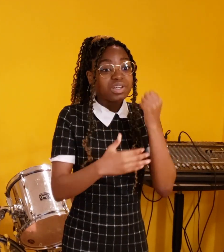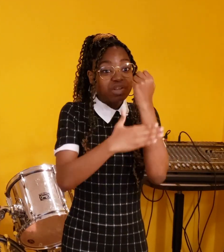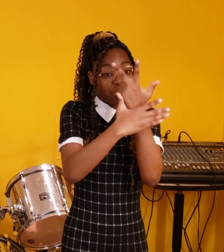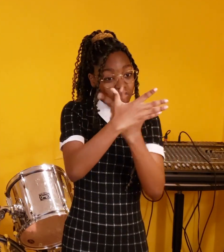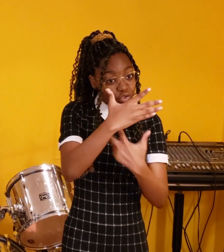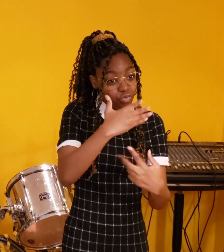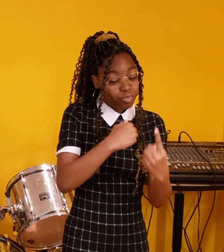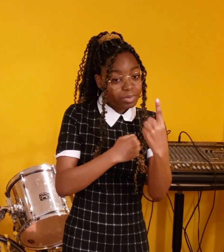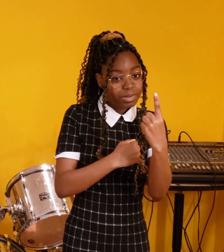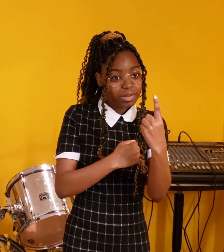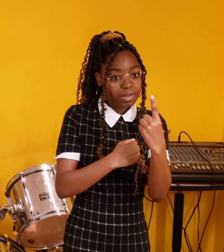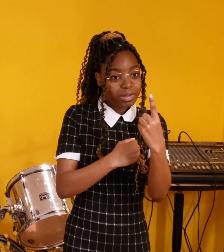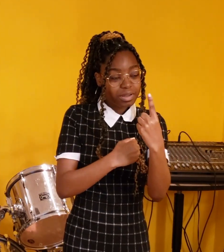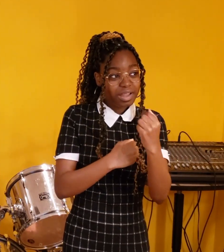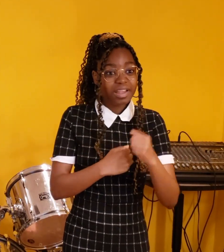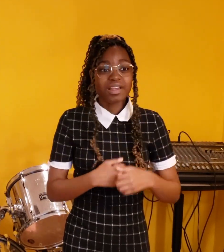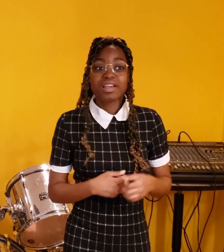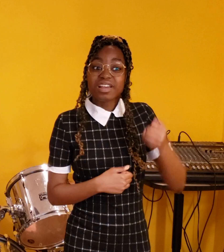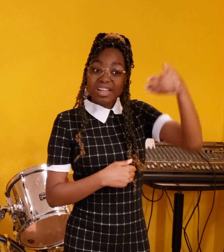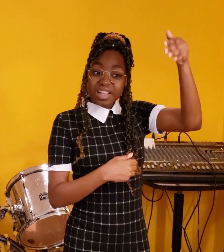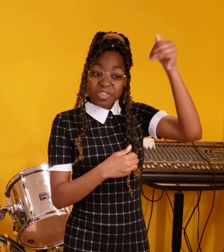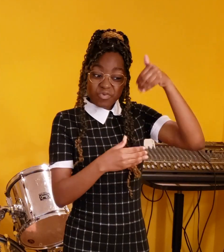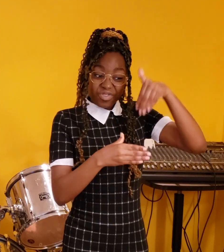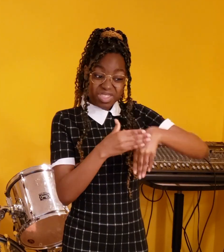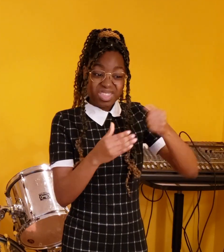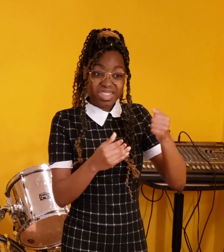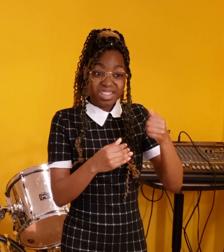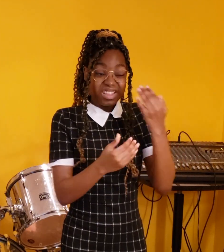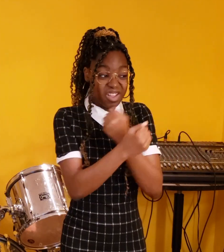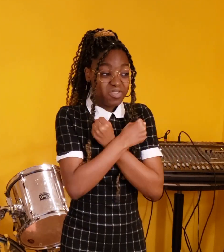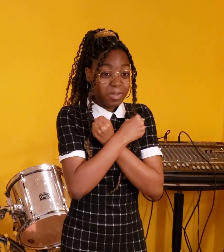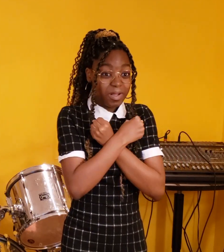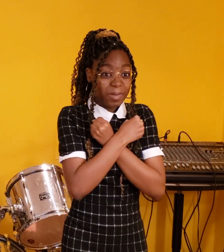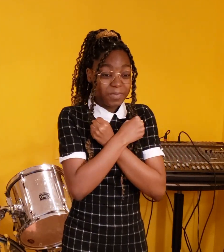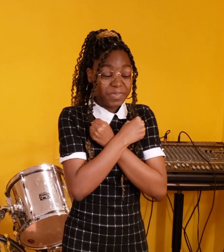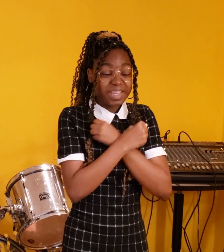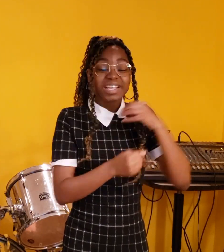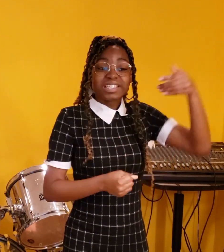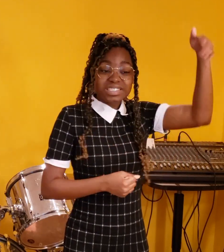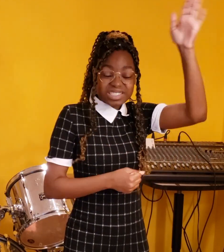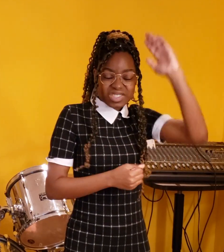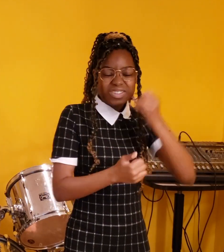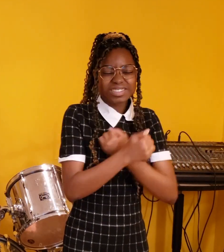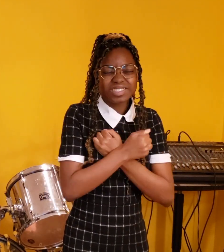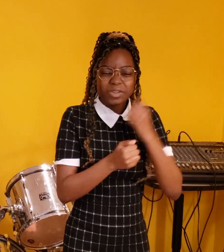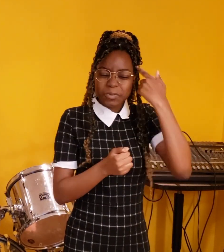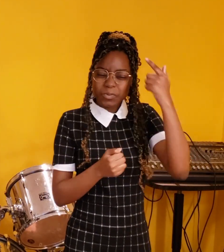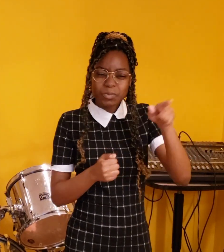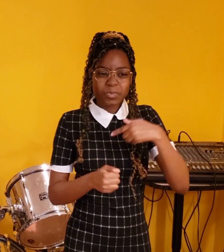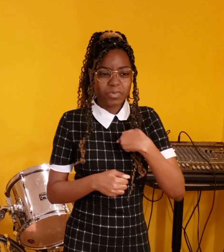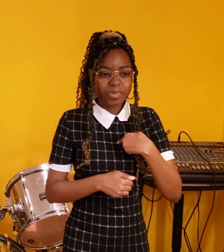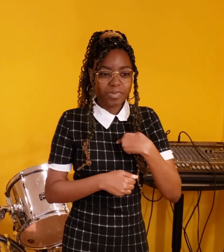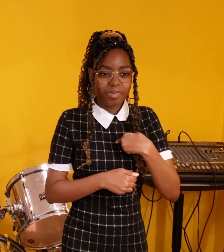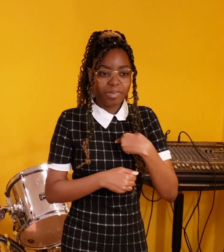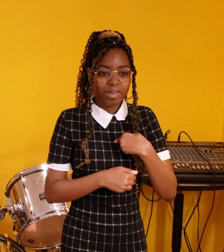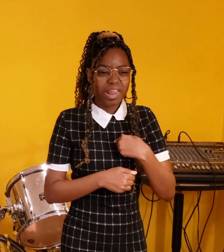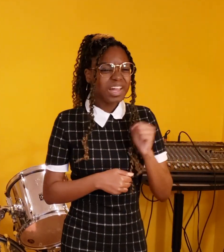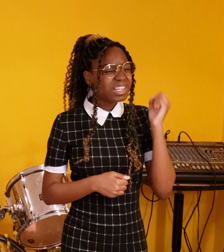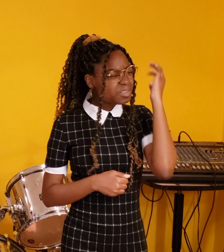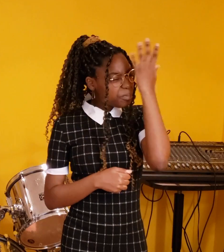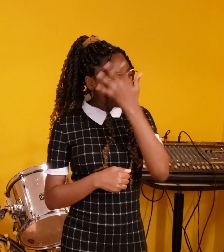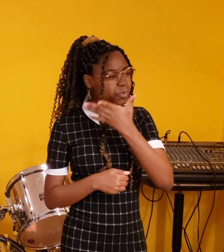and for me. Isn't that beautiful? Isn't that awesome? Isn't that awesome? Isn't that